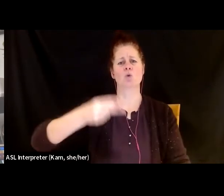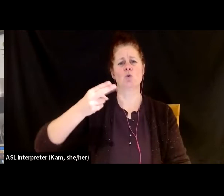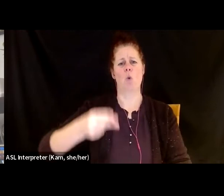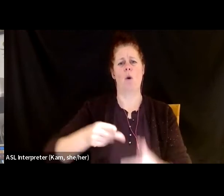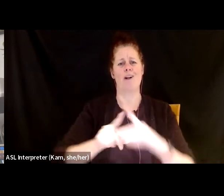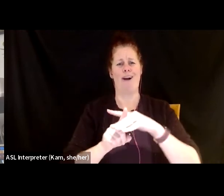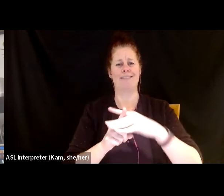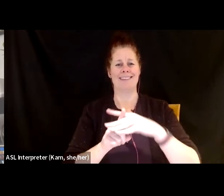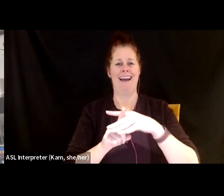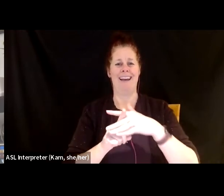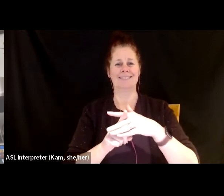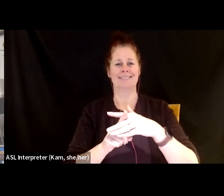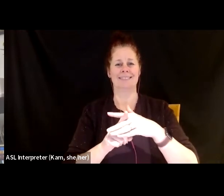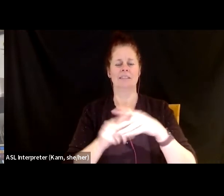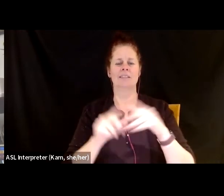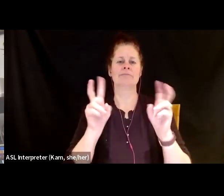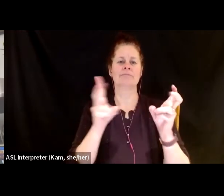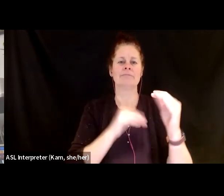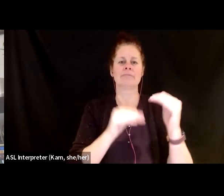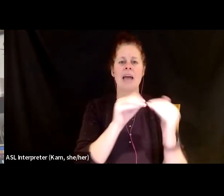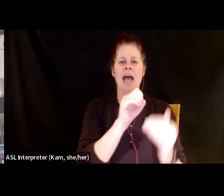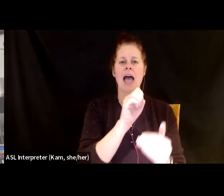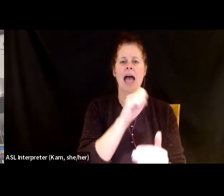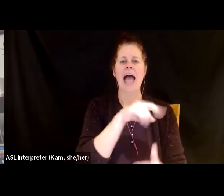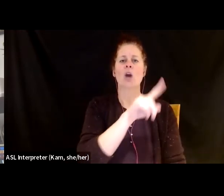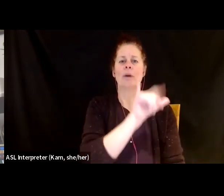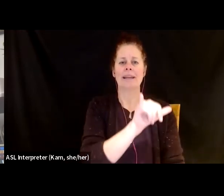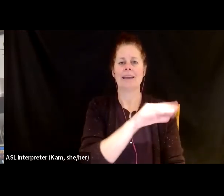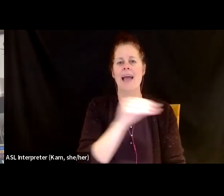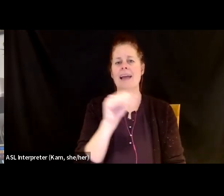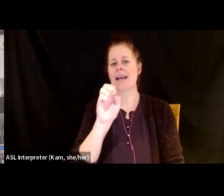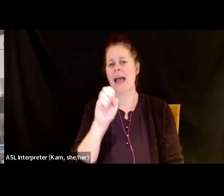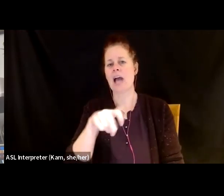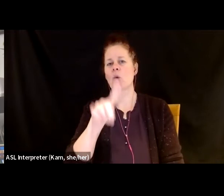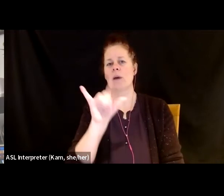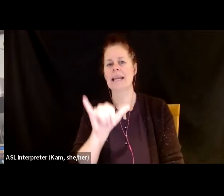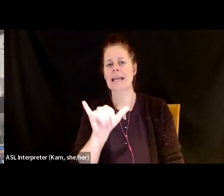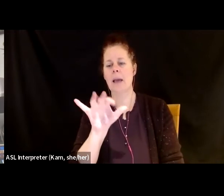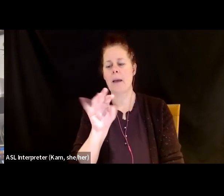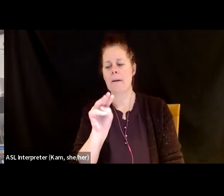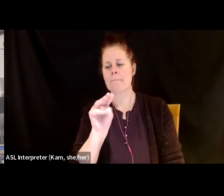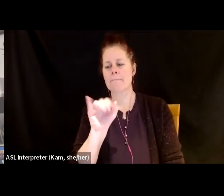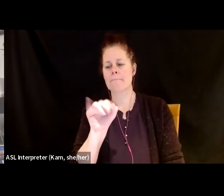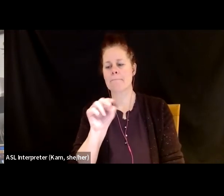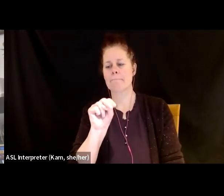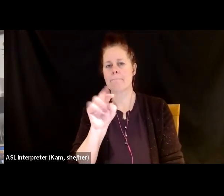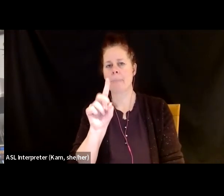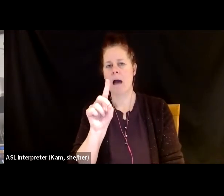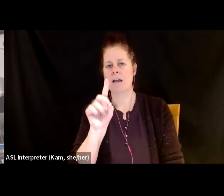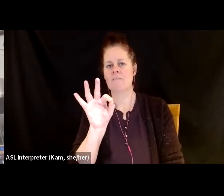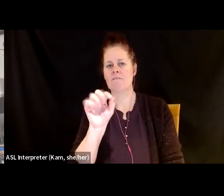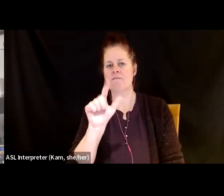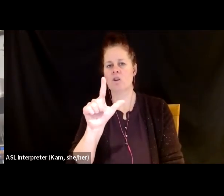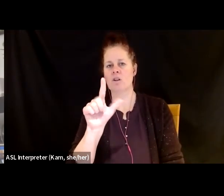concepts of equity and equity-mindedness. We throw these words around, and Dr. Harris sort of said,